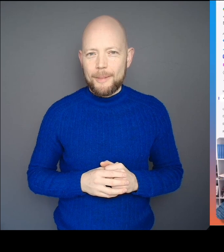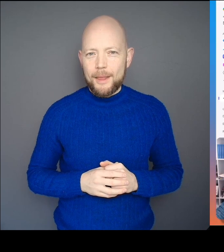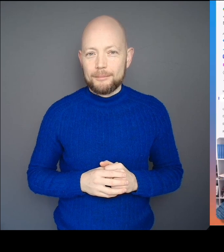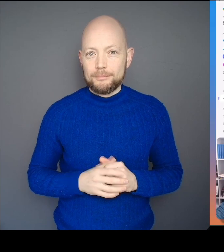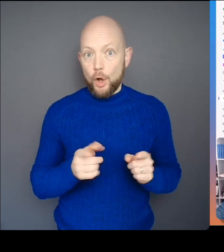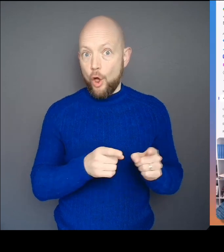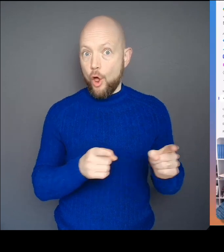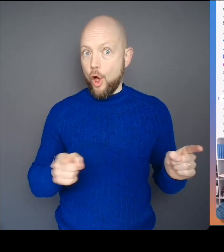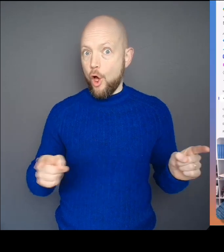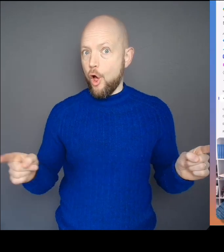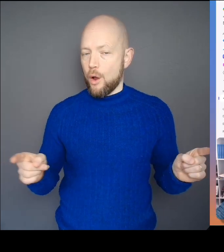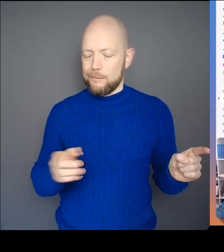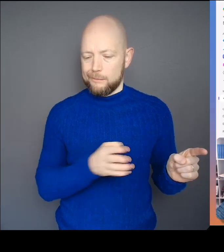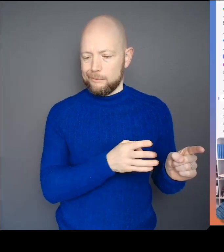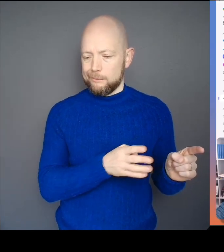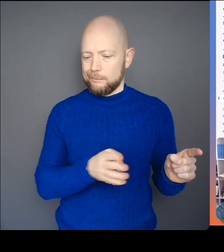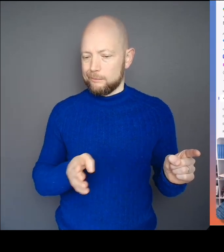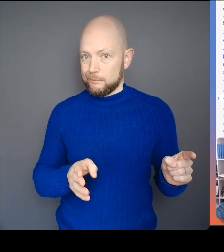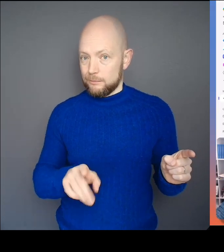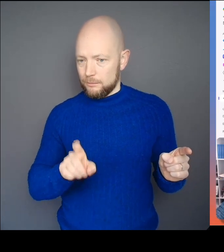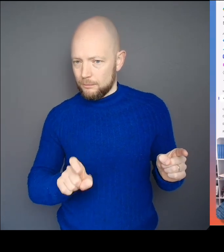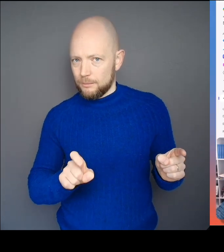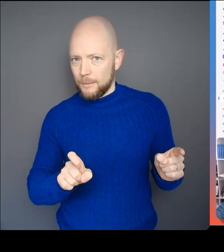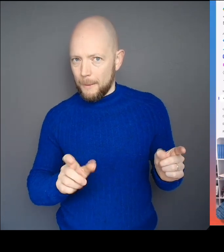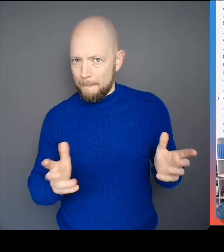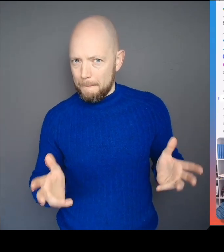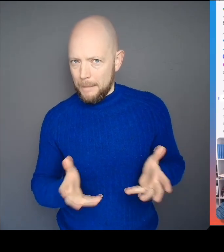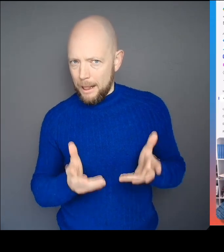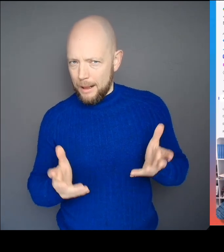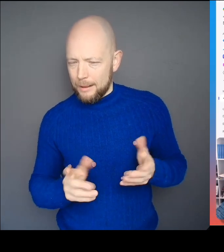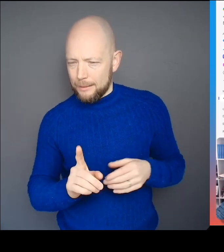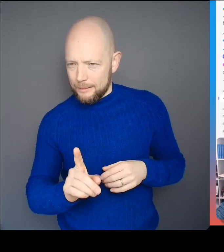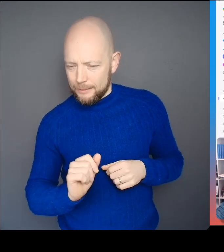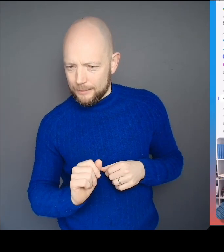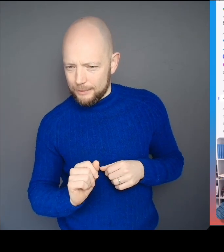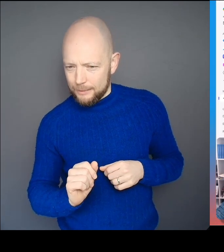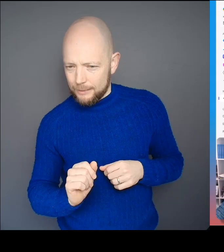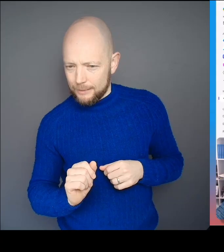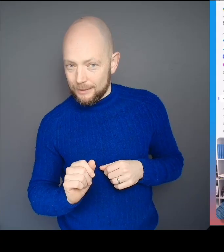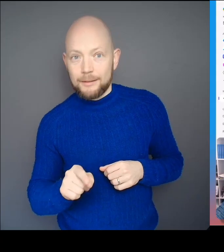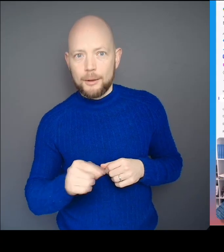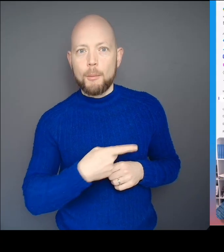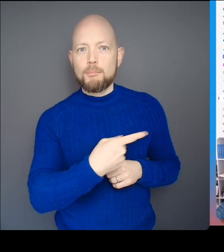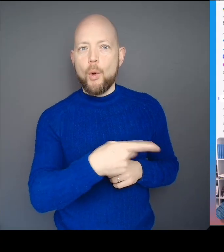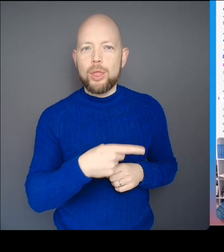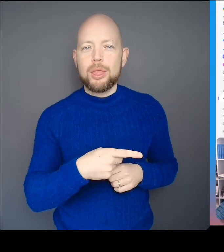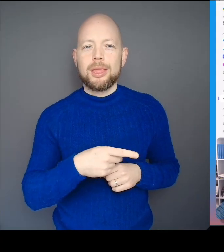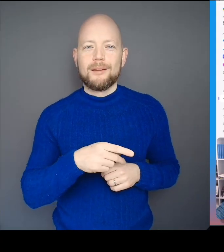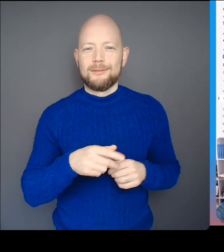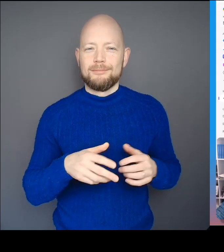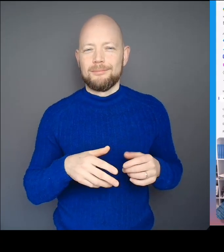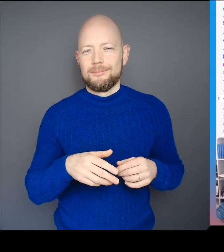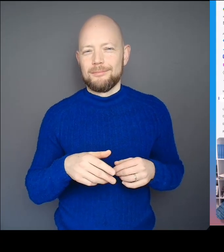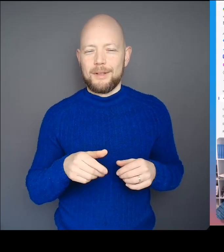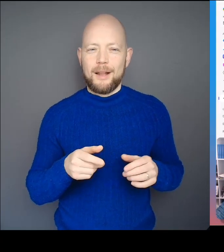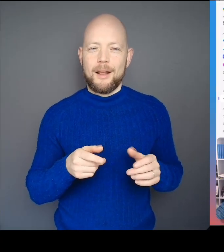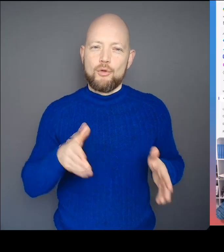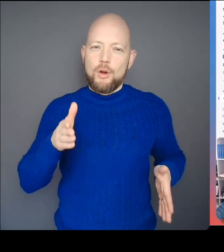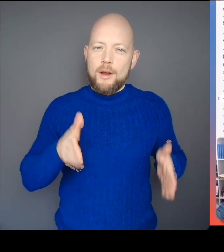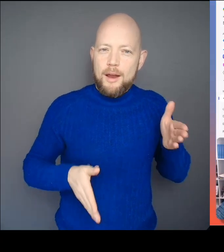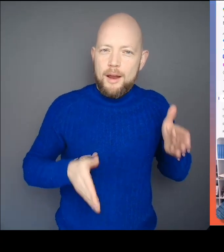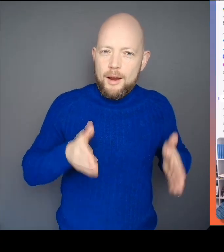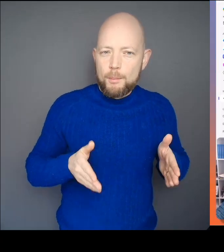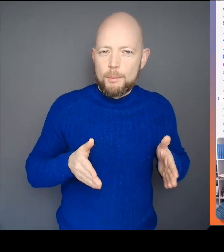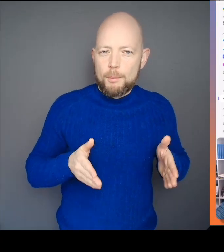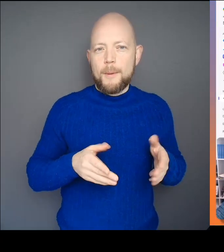Let's skip forward a little bit beyond the intro into some more of the substance. Oops, I've gone too far. I went right to the just end. any pet that can safely